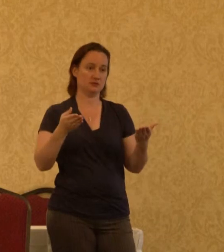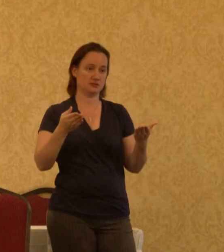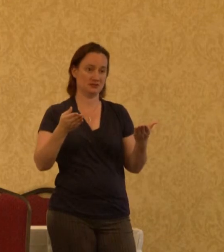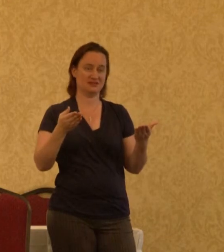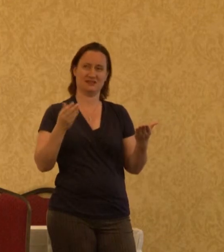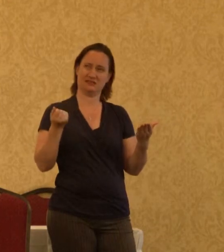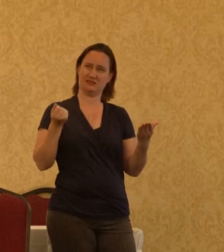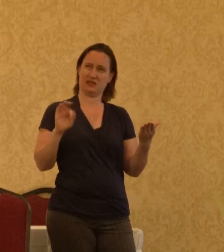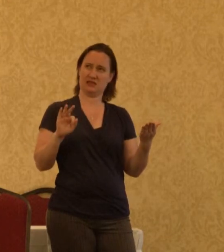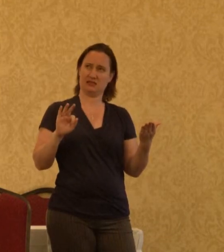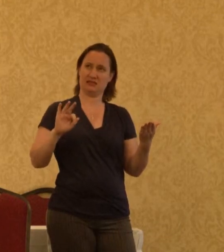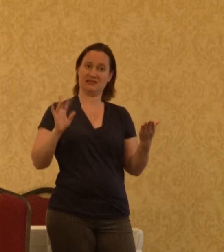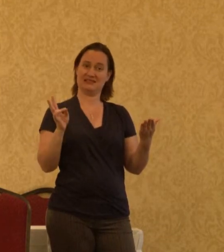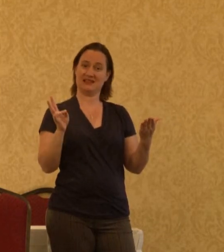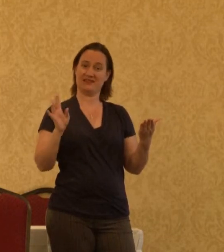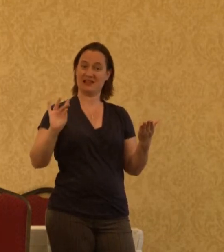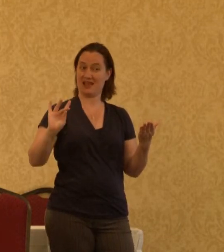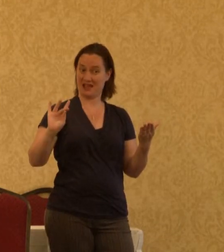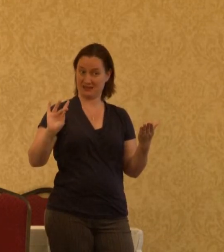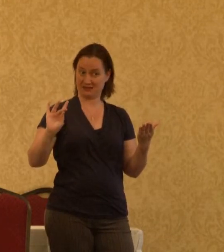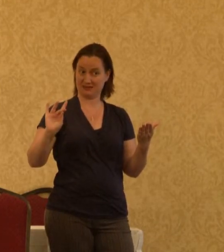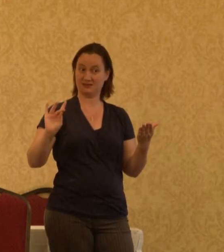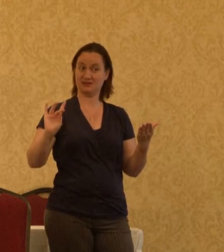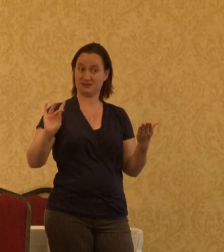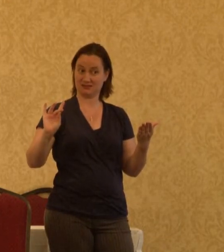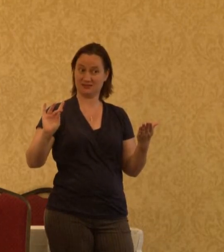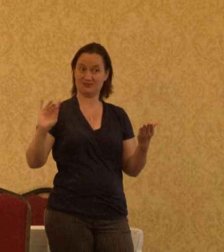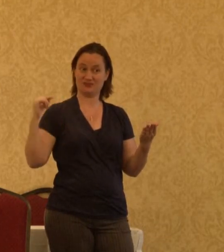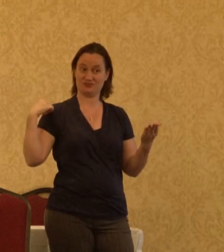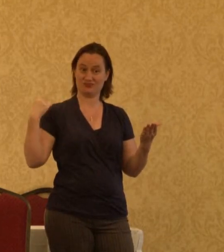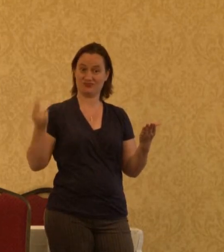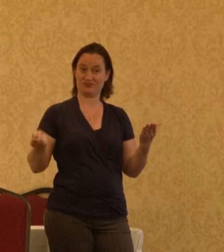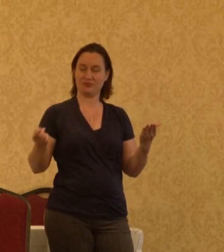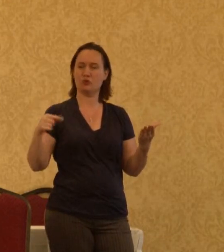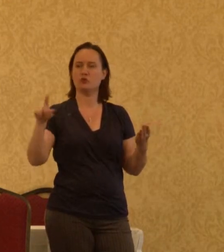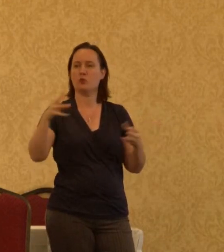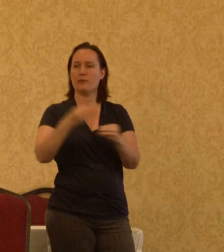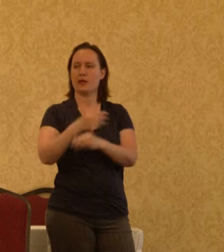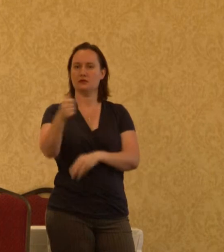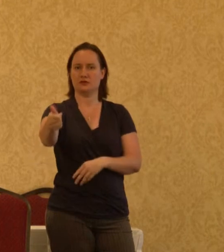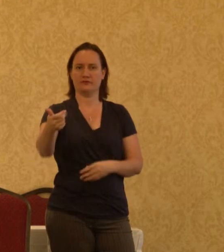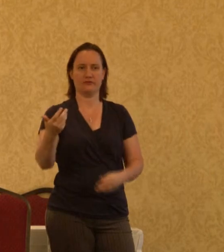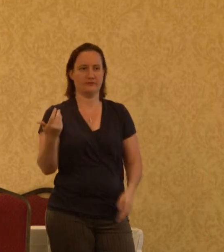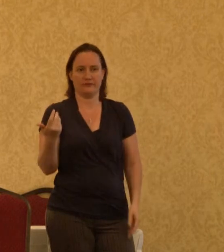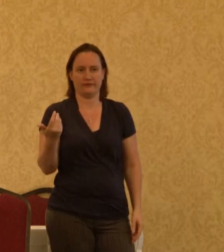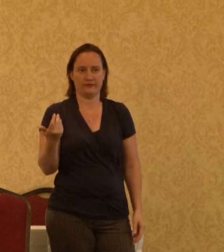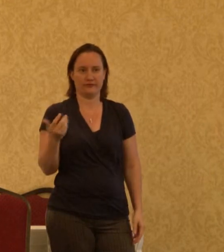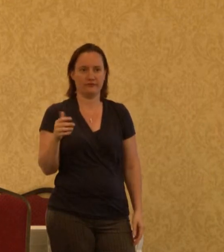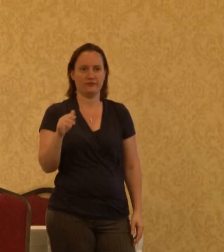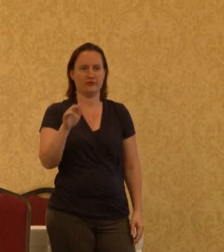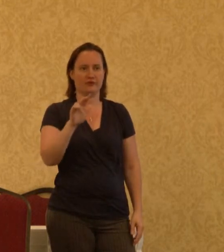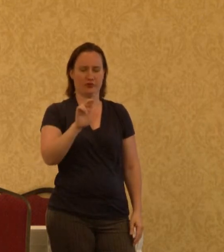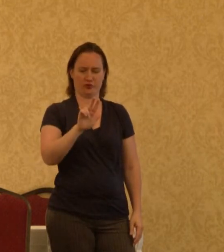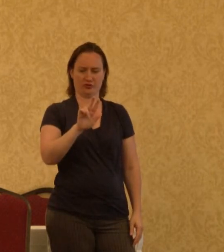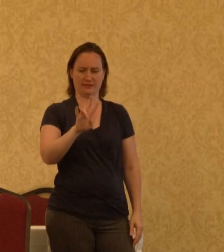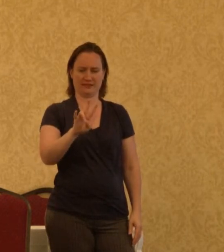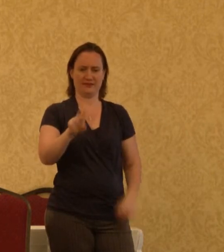was 1978. So that's, I don't know, you do the math, 37 years ago.